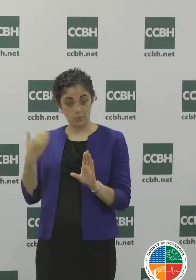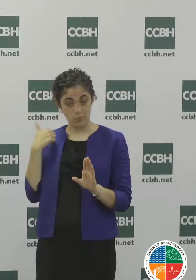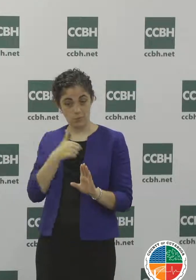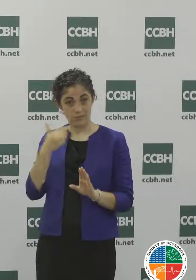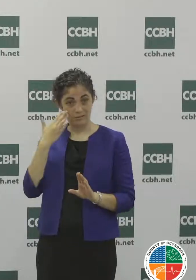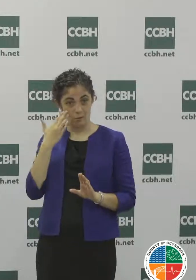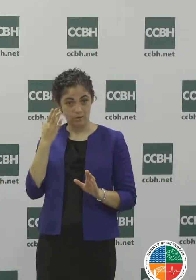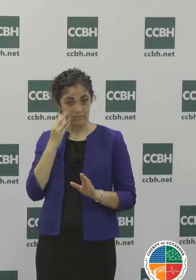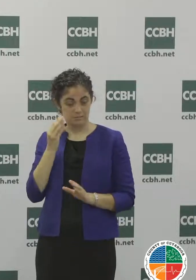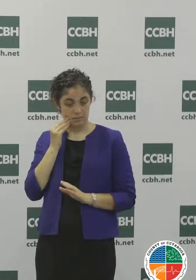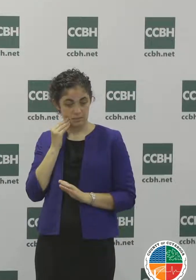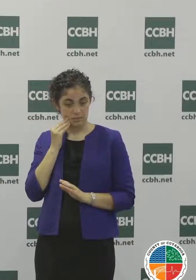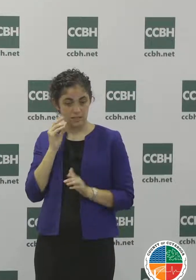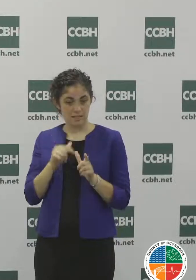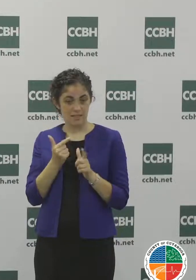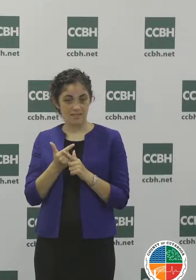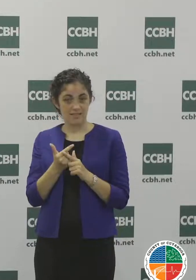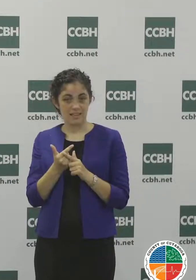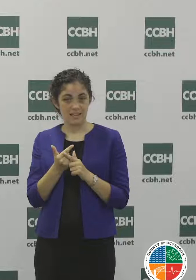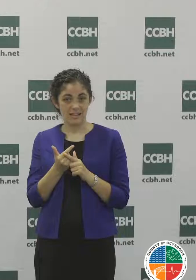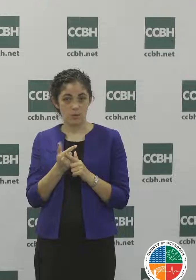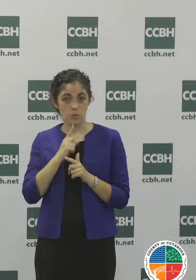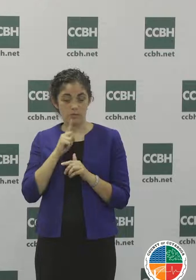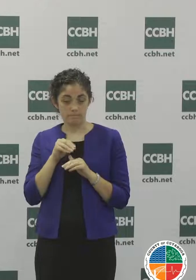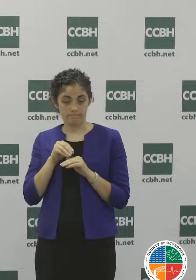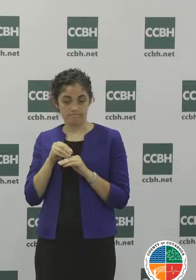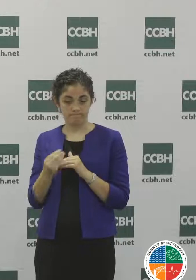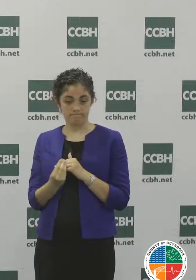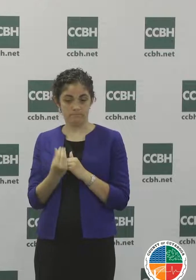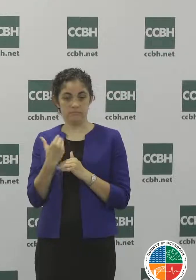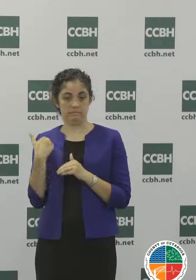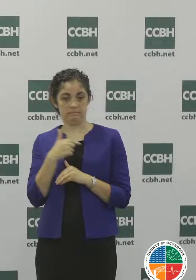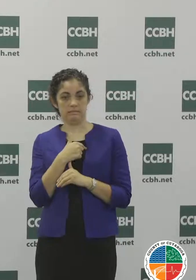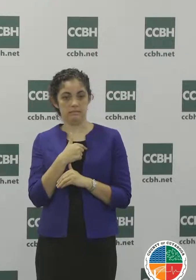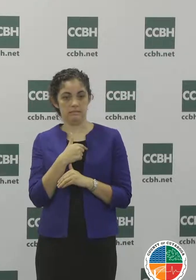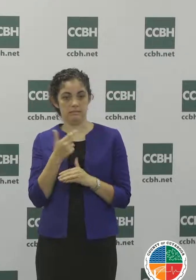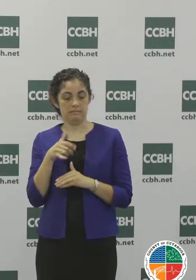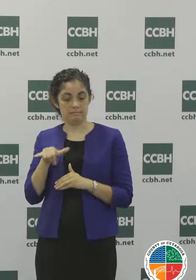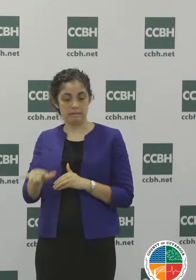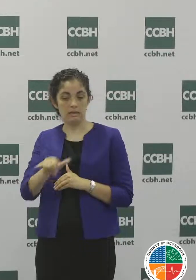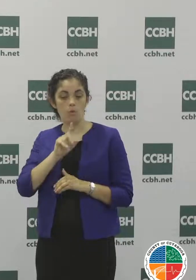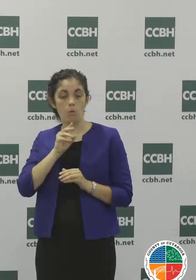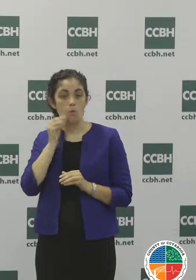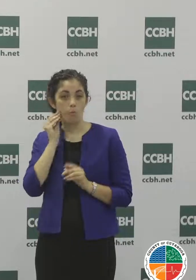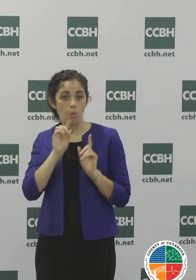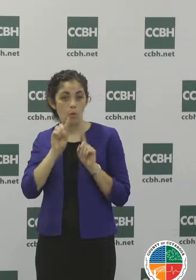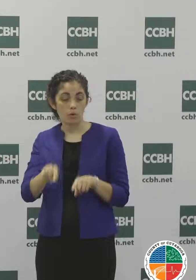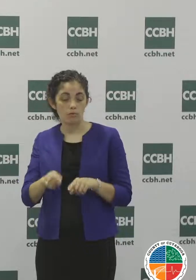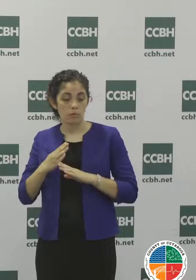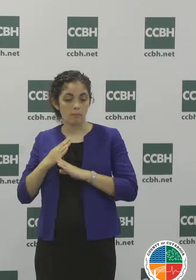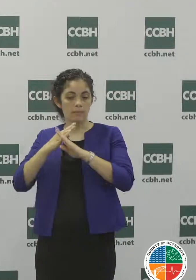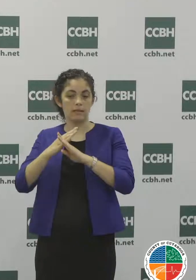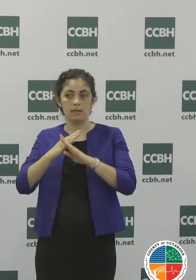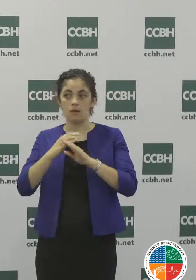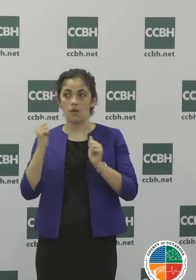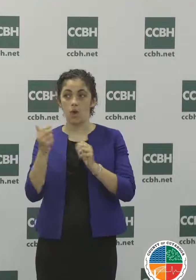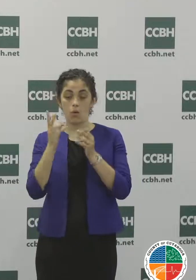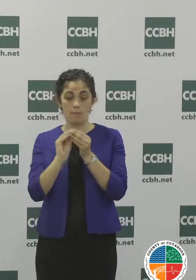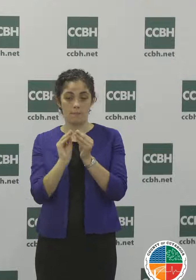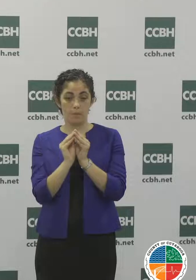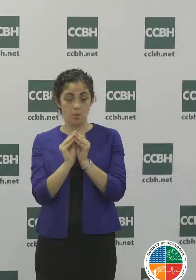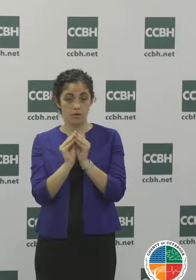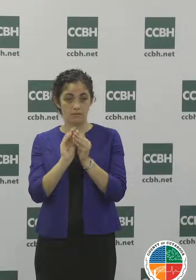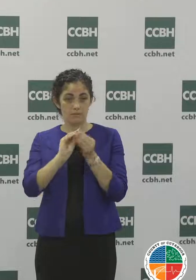know, initially, and that had a big impact on our stay-at-home order in terms of preventing cases and